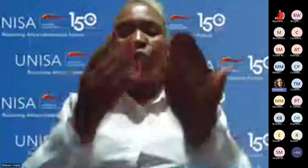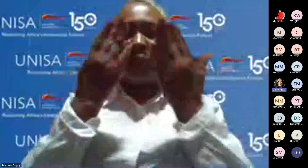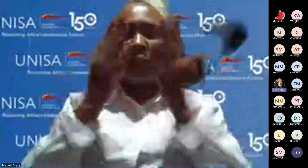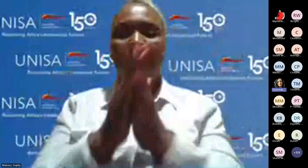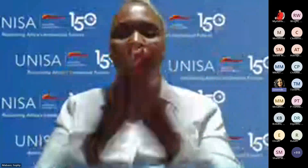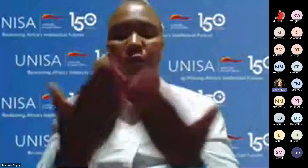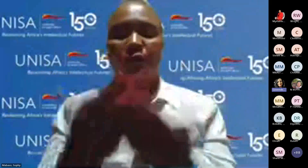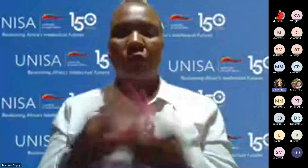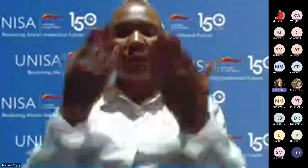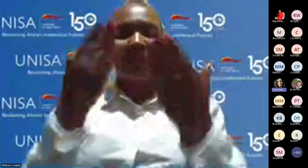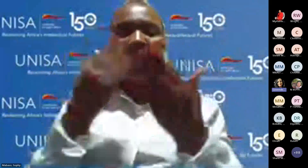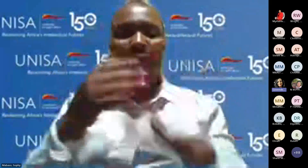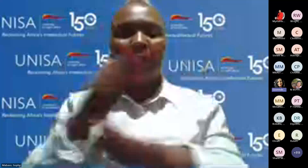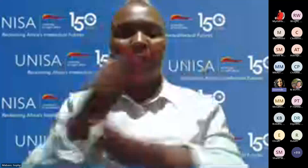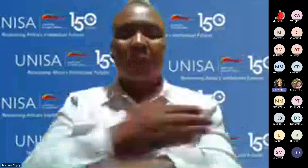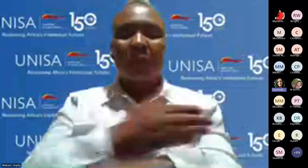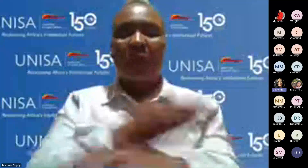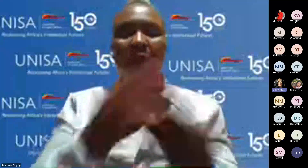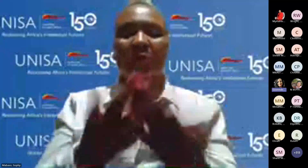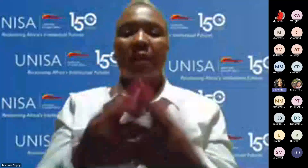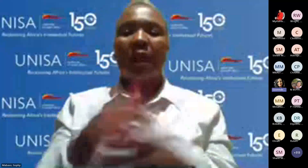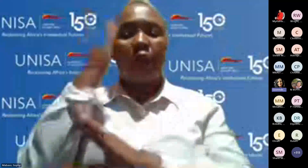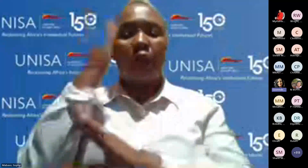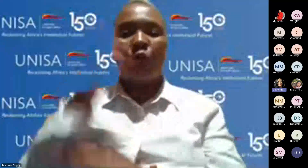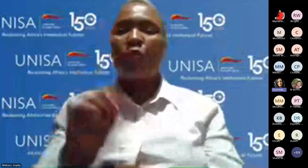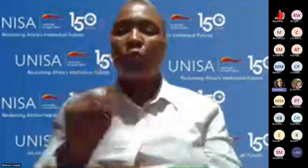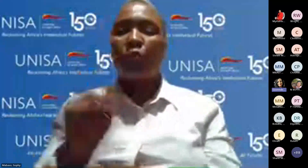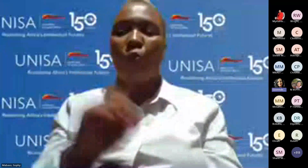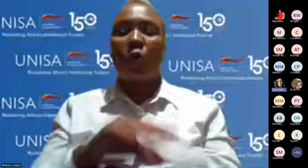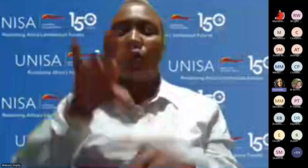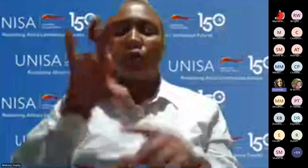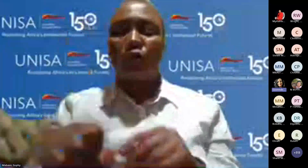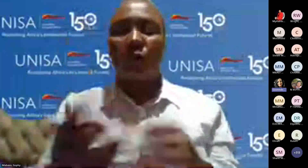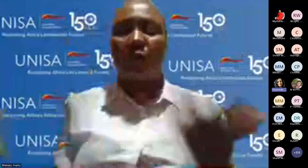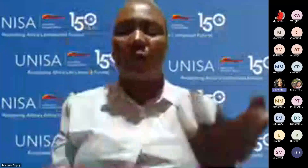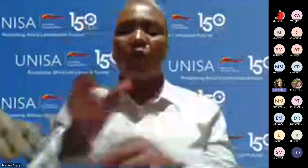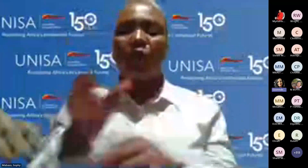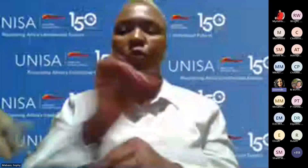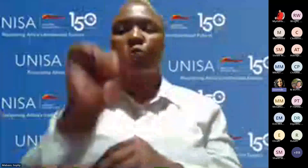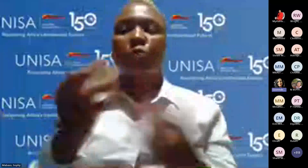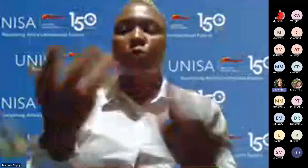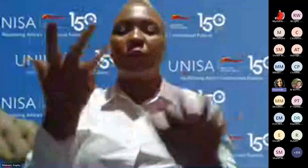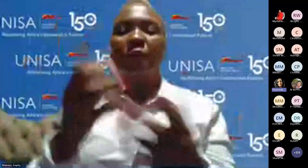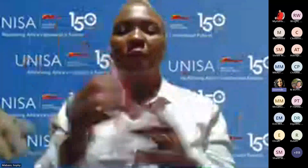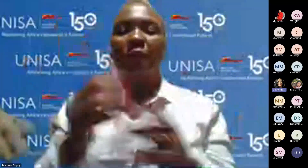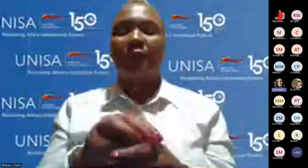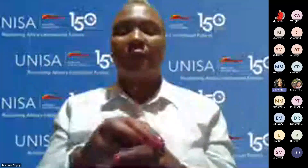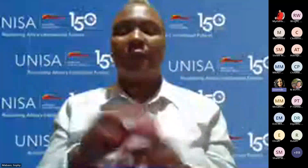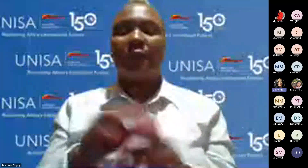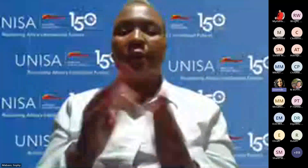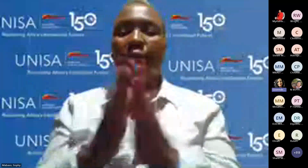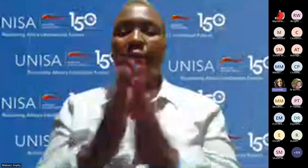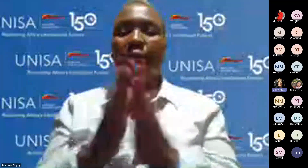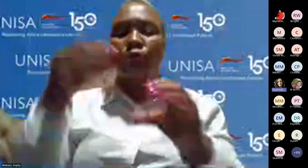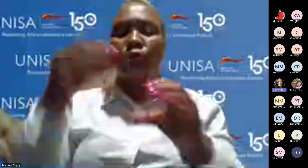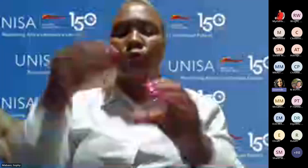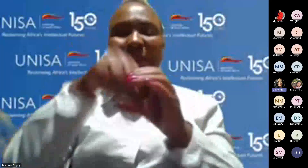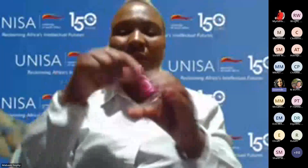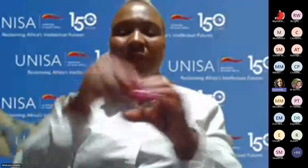to study in advance and know exactly where to locate your, the content of what